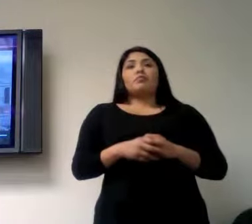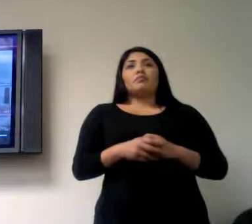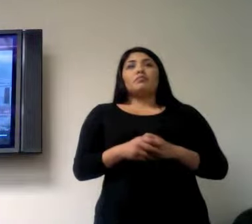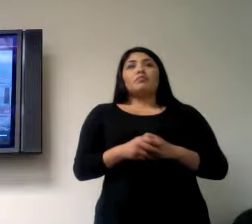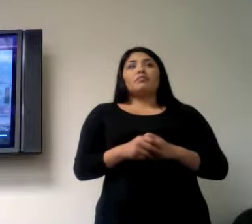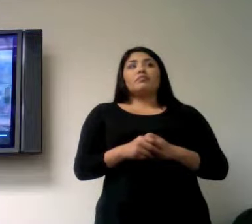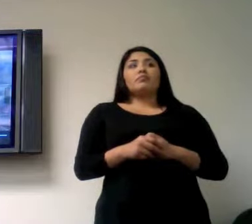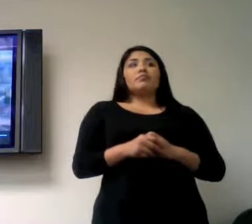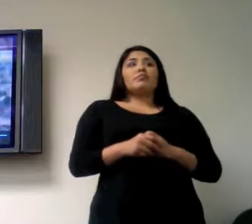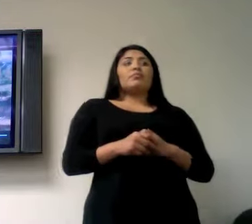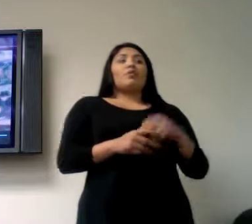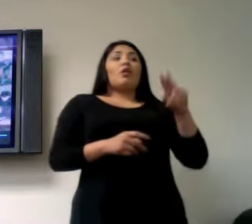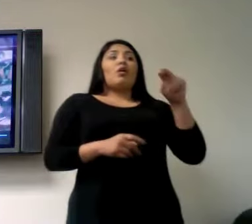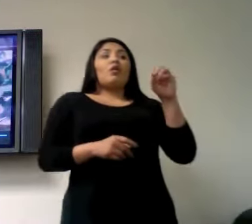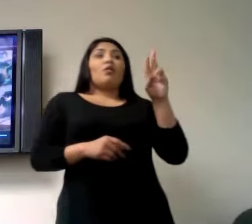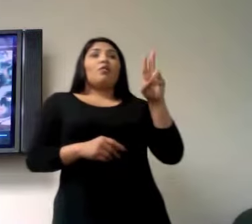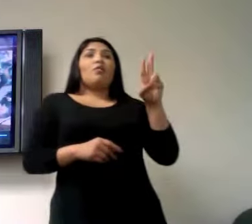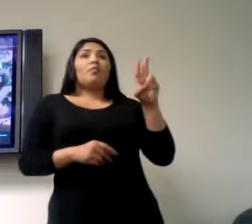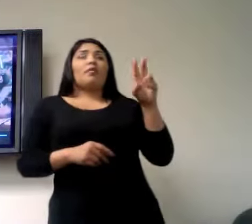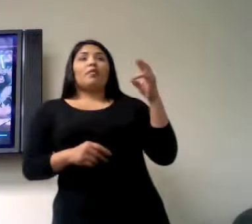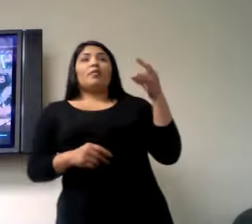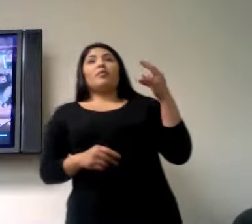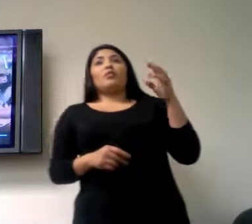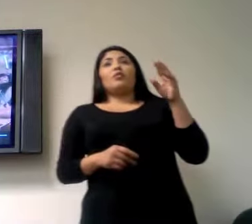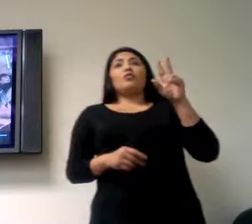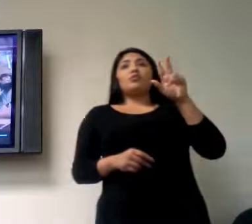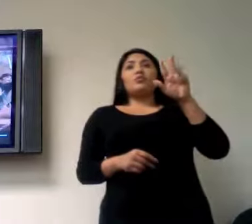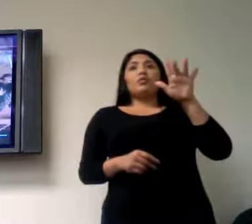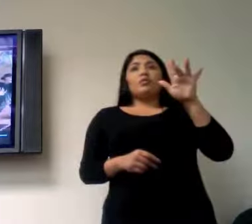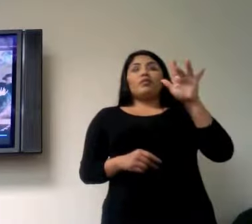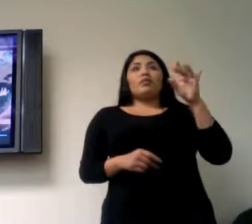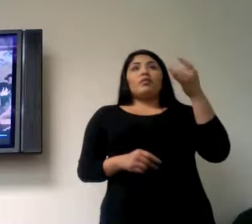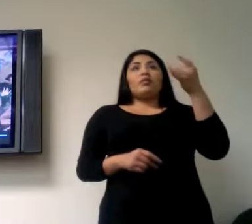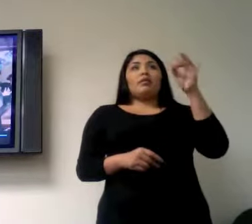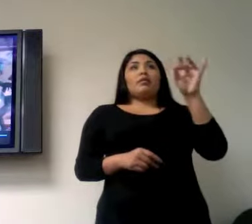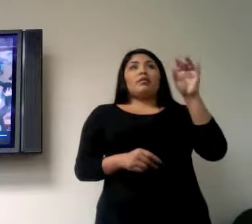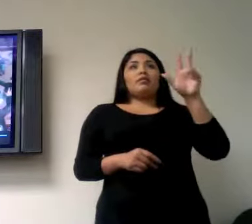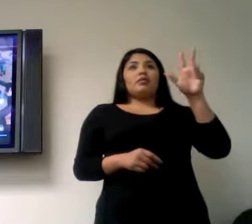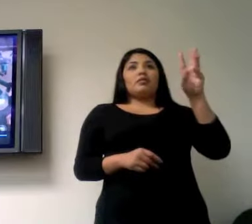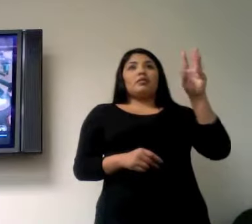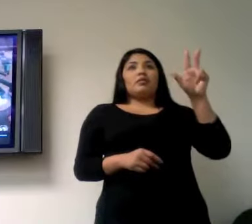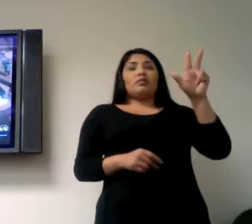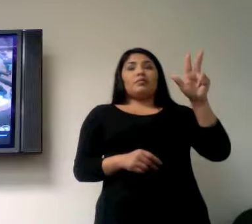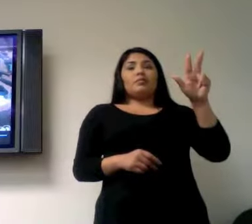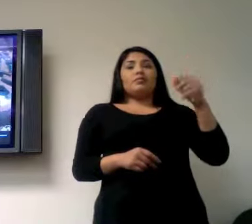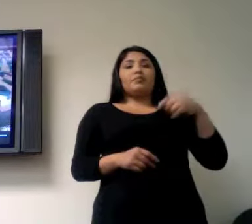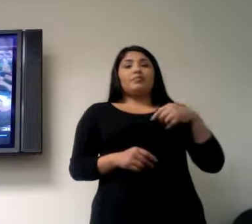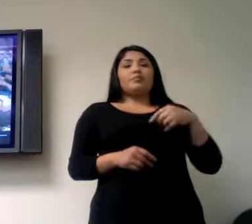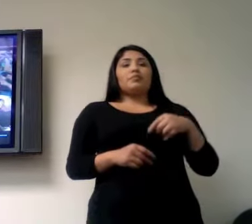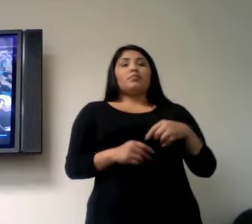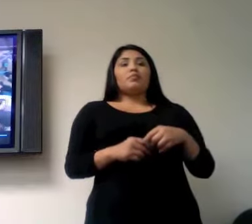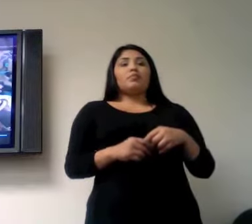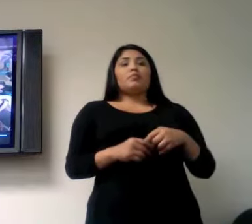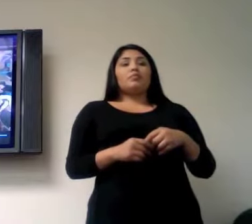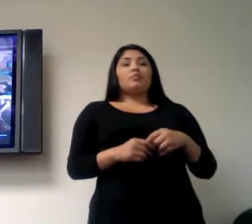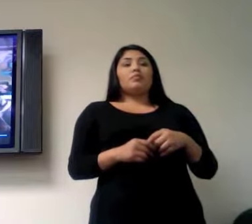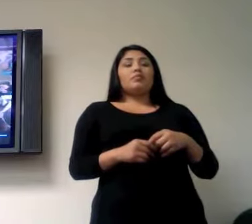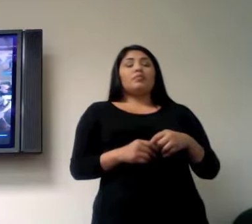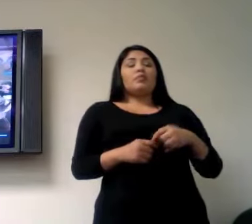On November 25, 1863, Grant's forces attacked Confederate General Braxton Bragg's Army of the